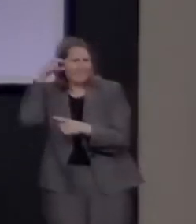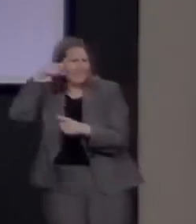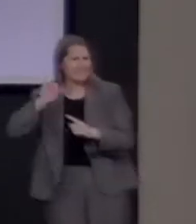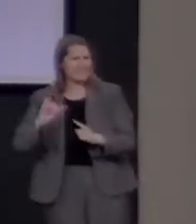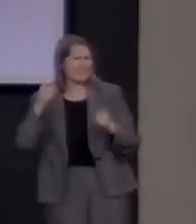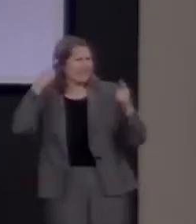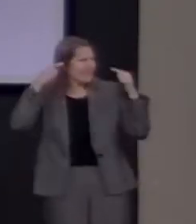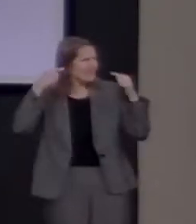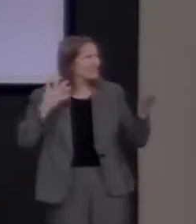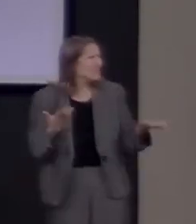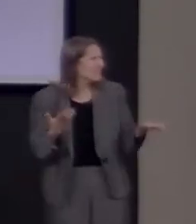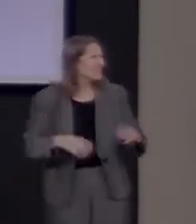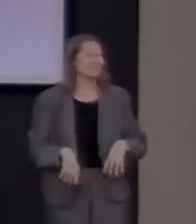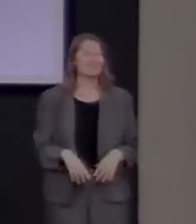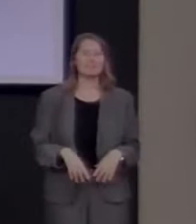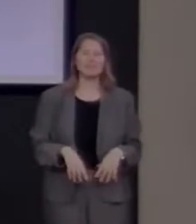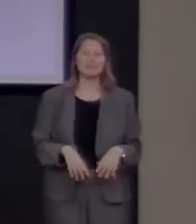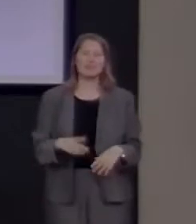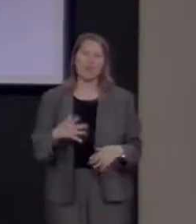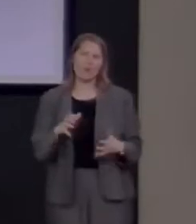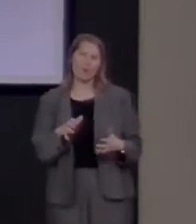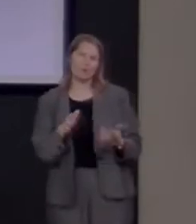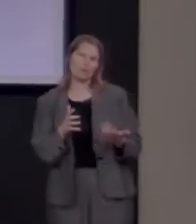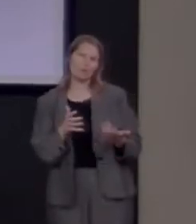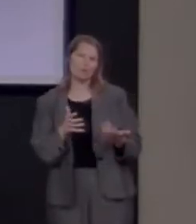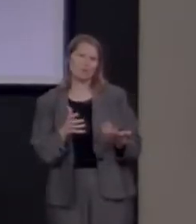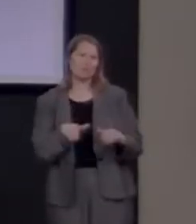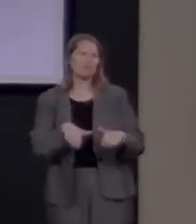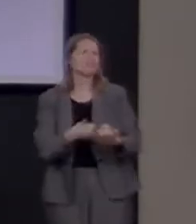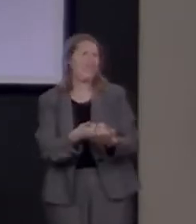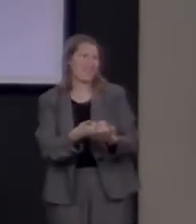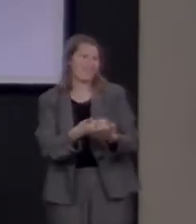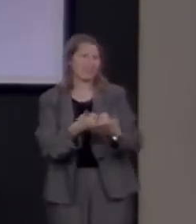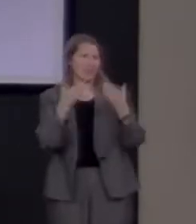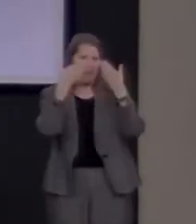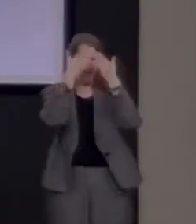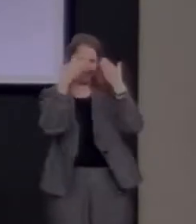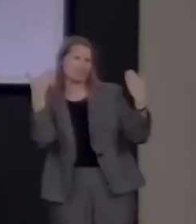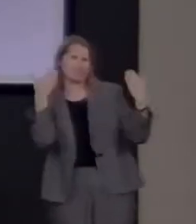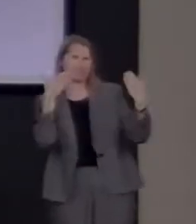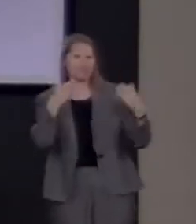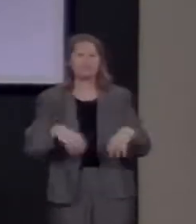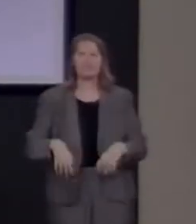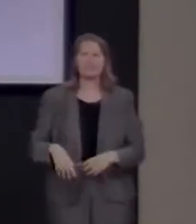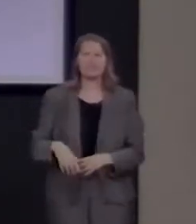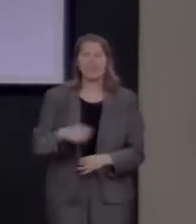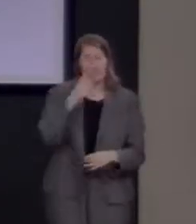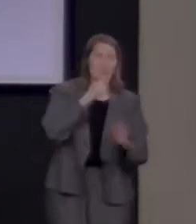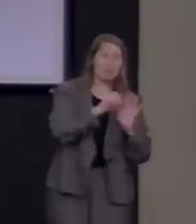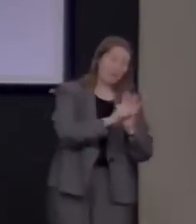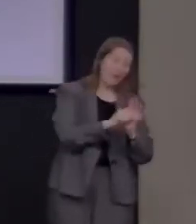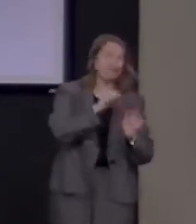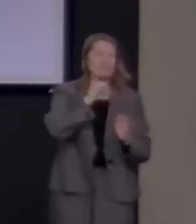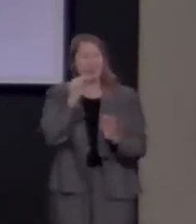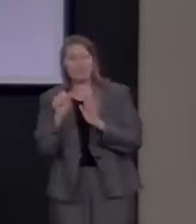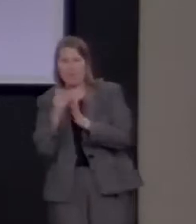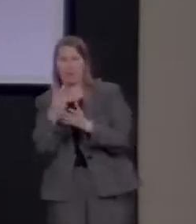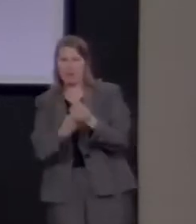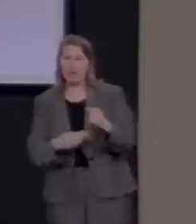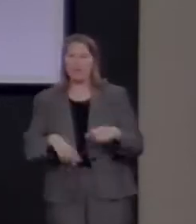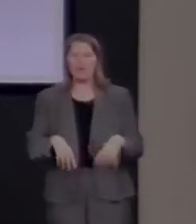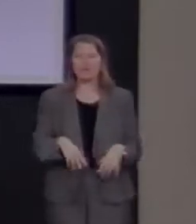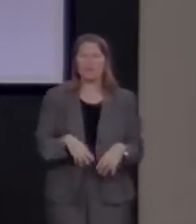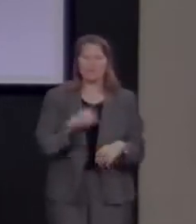one way of sort of challenging this notion of these laterality differences for symbolic and non-symbolic, which in turn